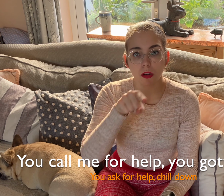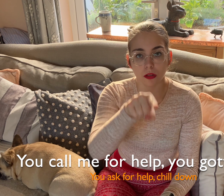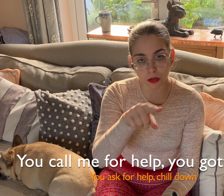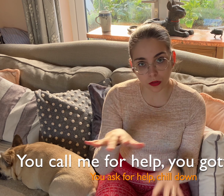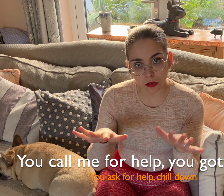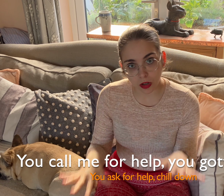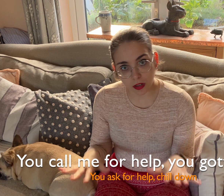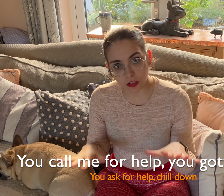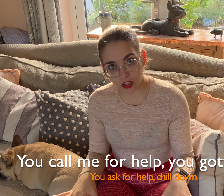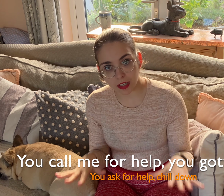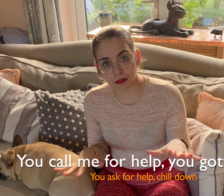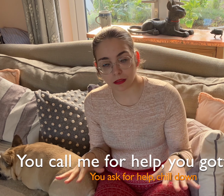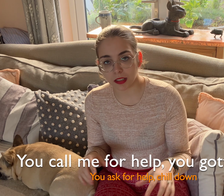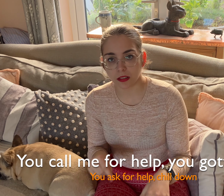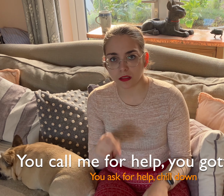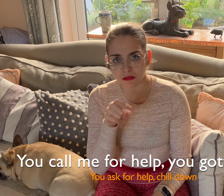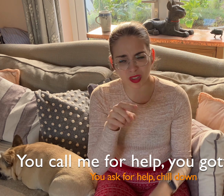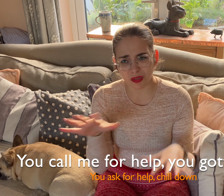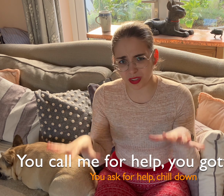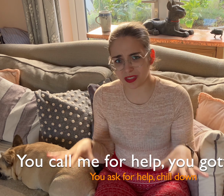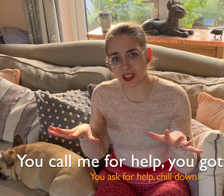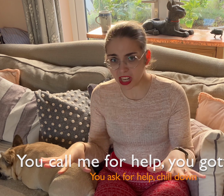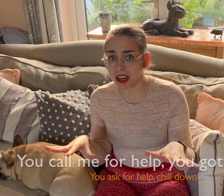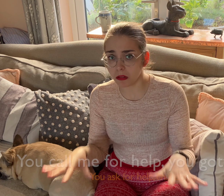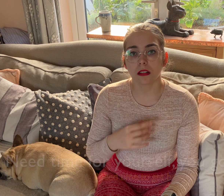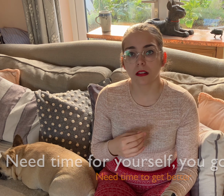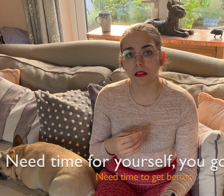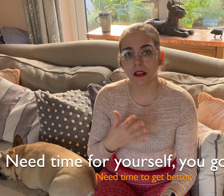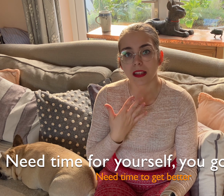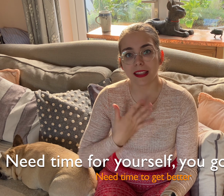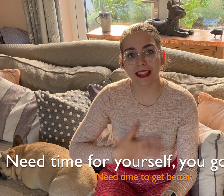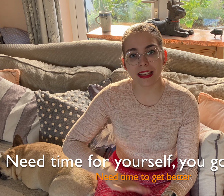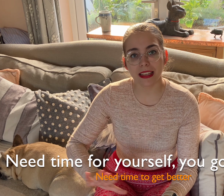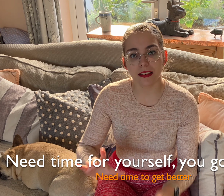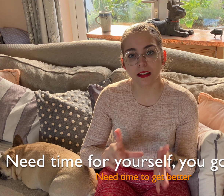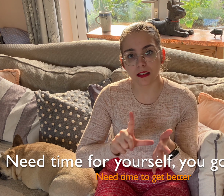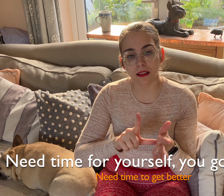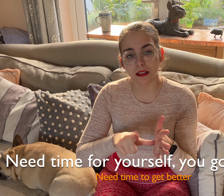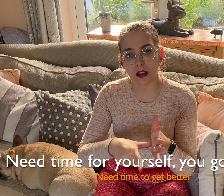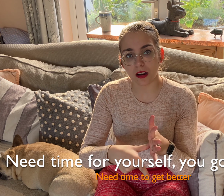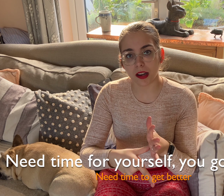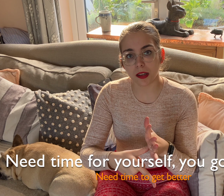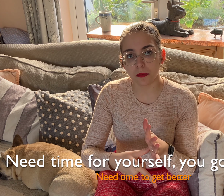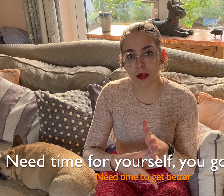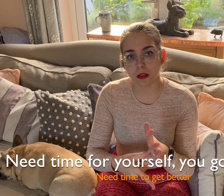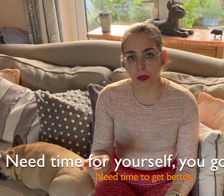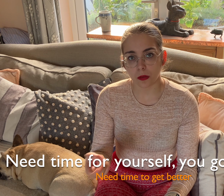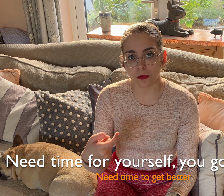you gotta chill, like, you just chill. Need time for